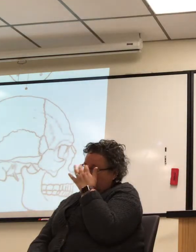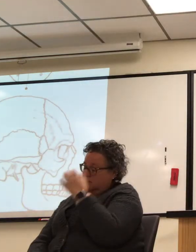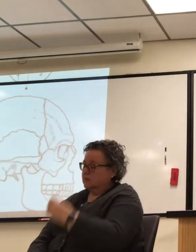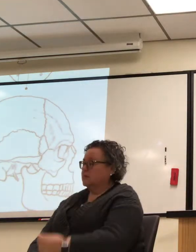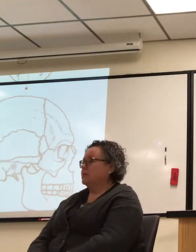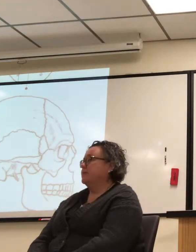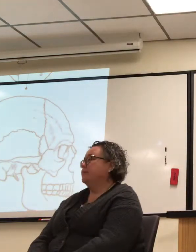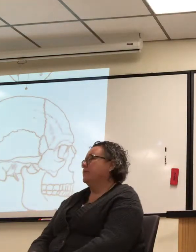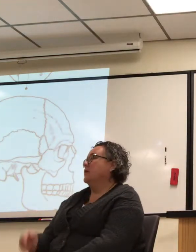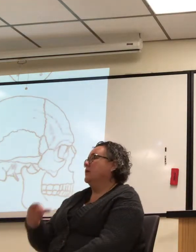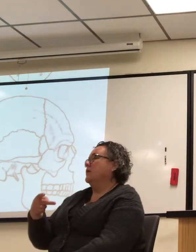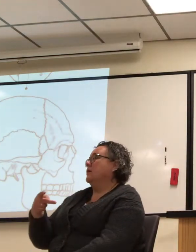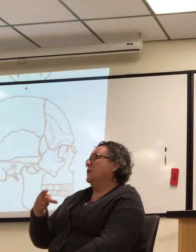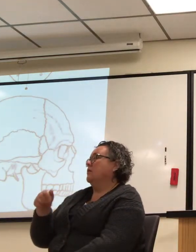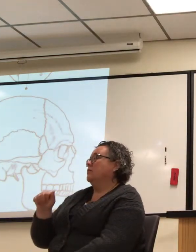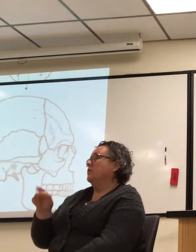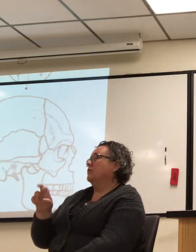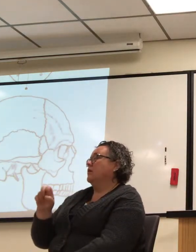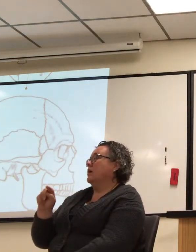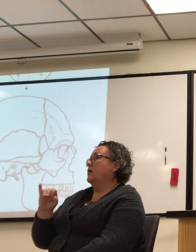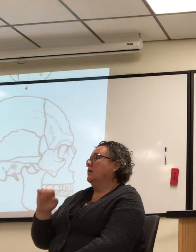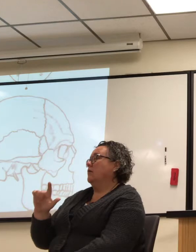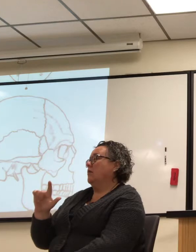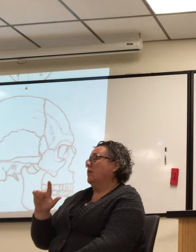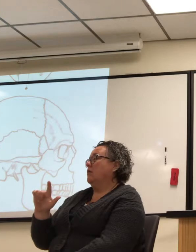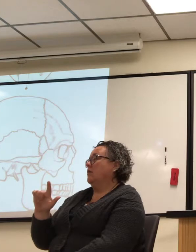So for parietal bone,